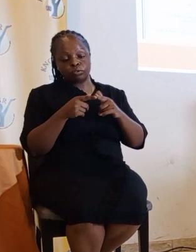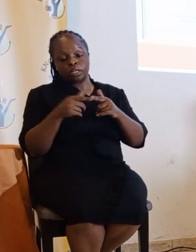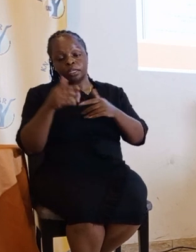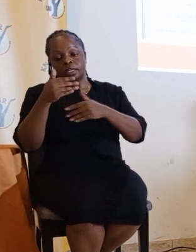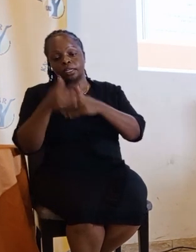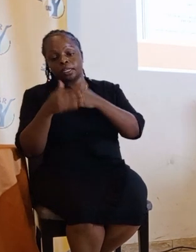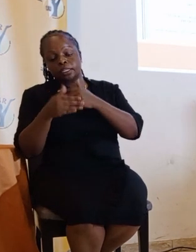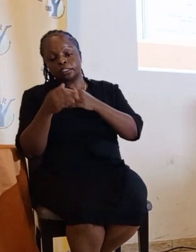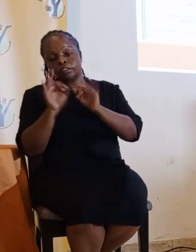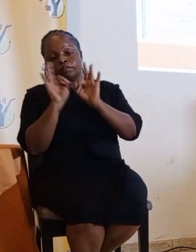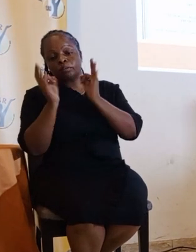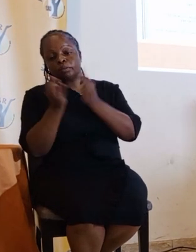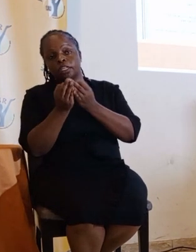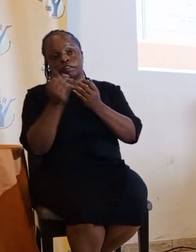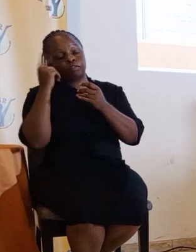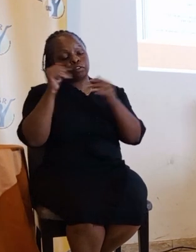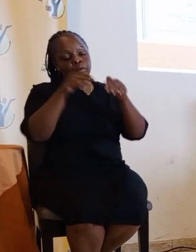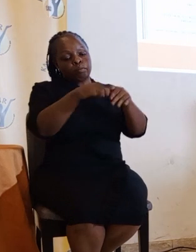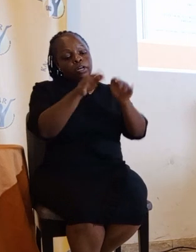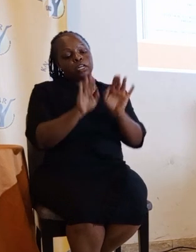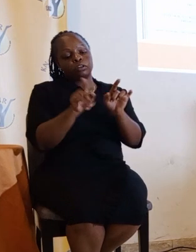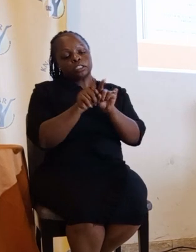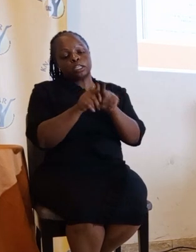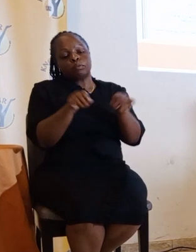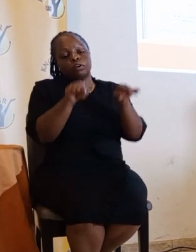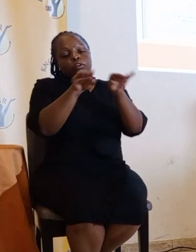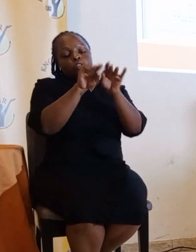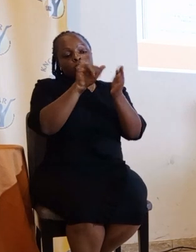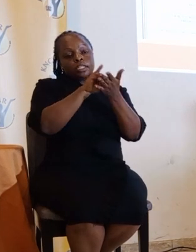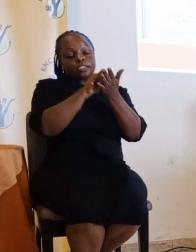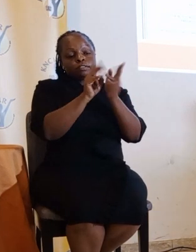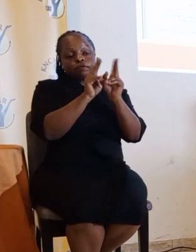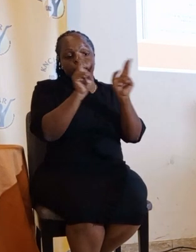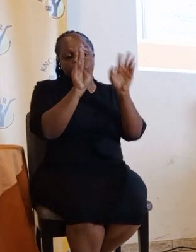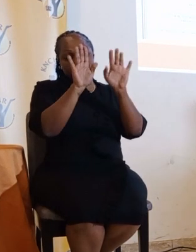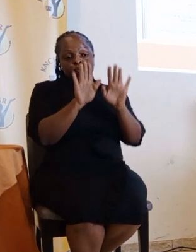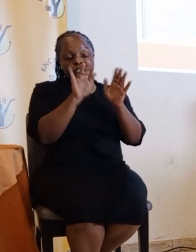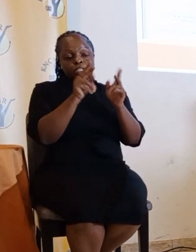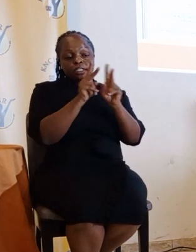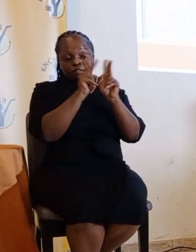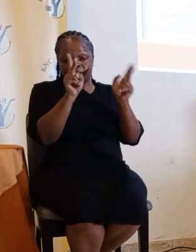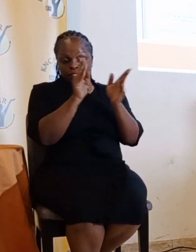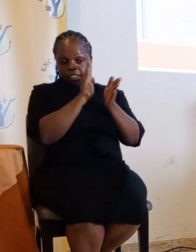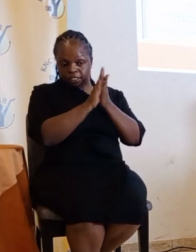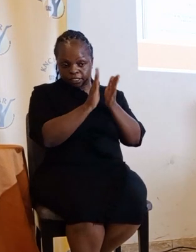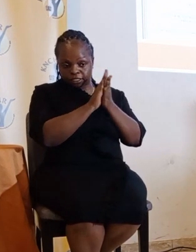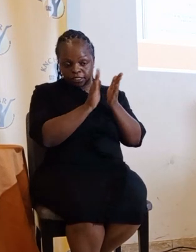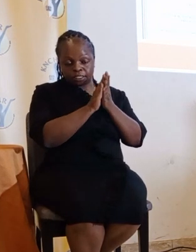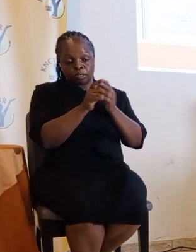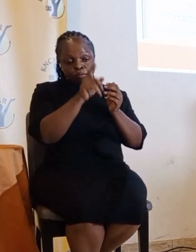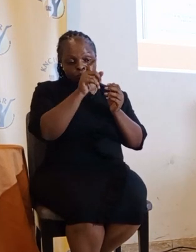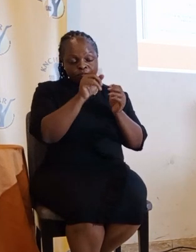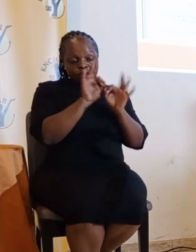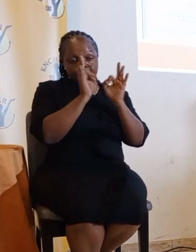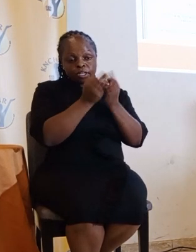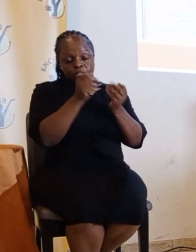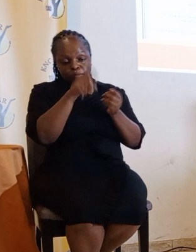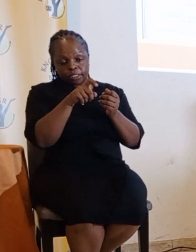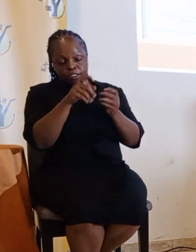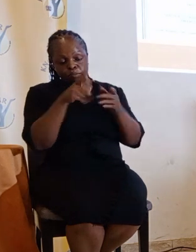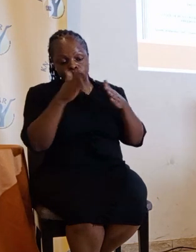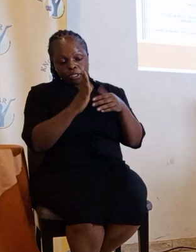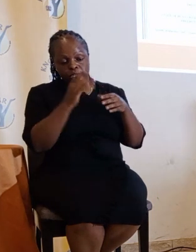for burial and closure. This is very important, very urgent, and the kin should be allowed to have the